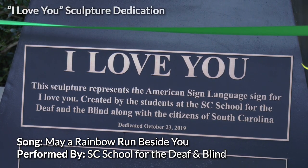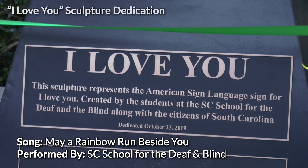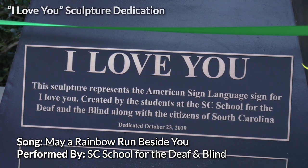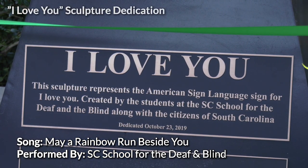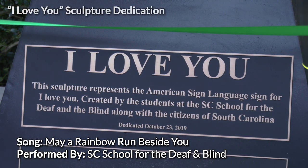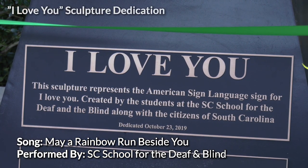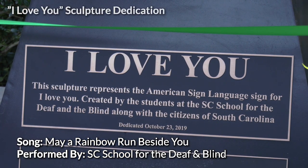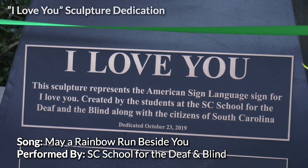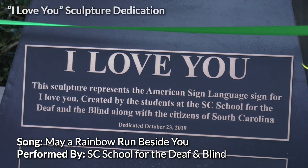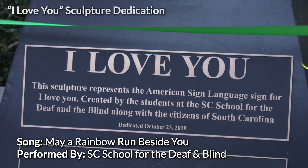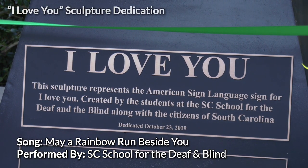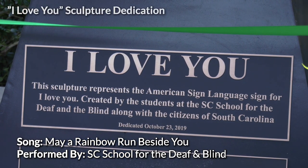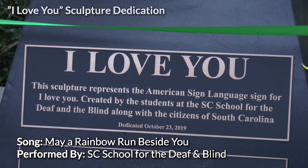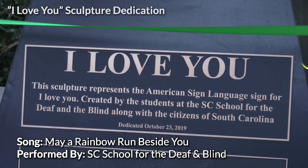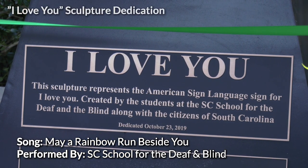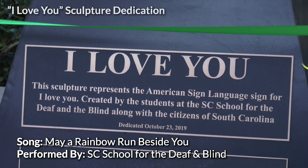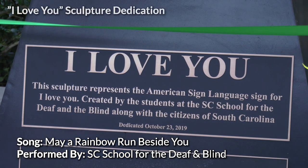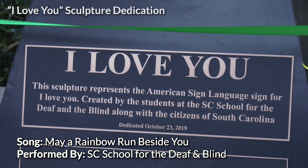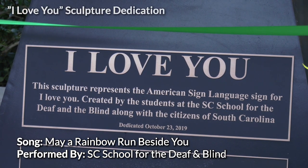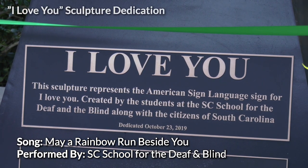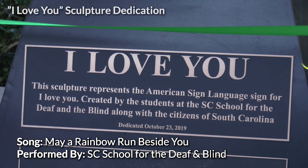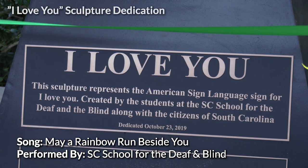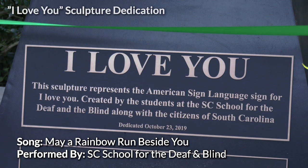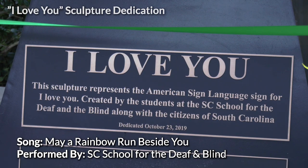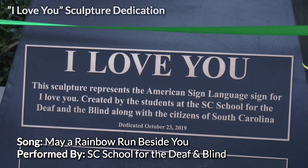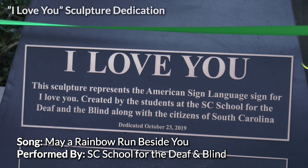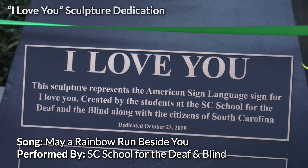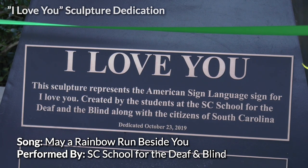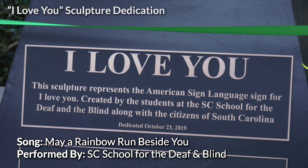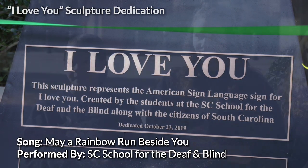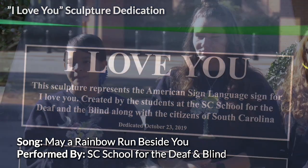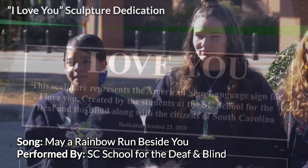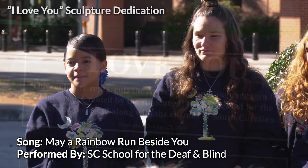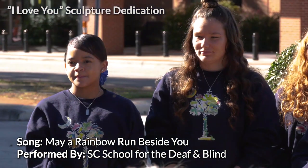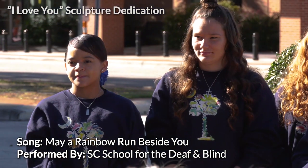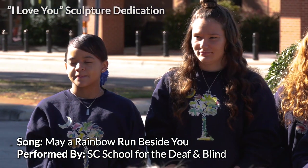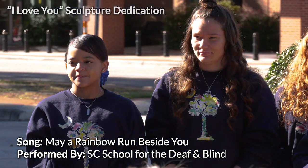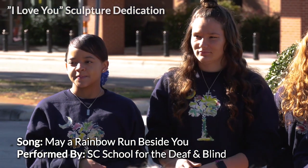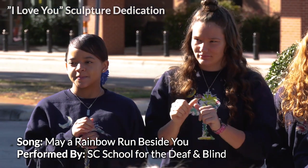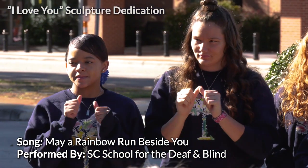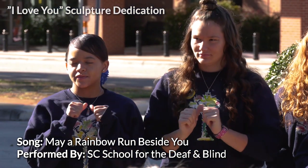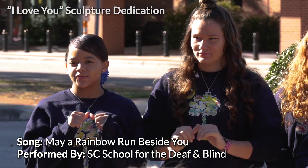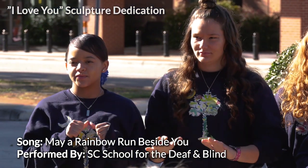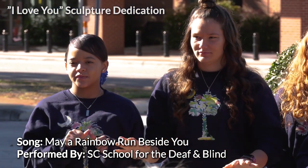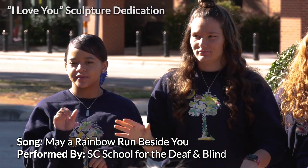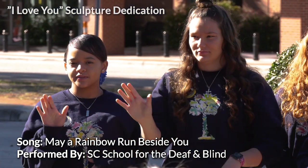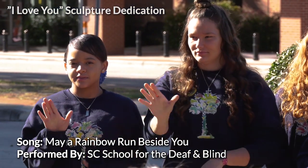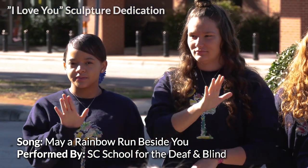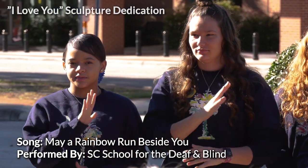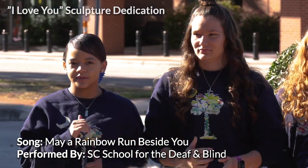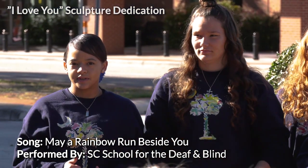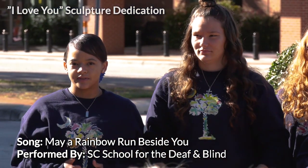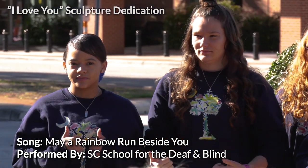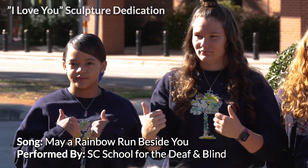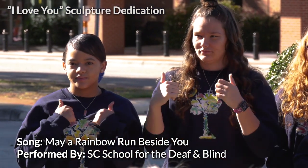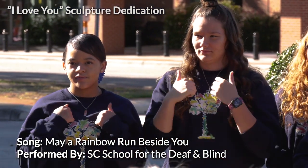and bless you your